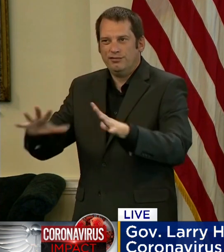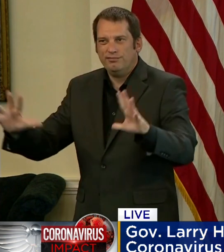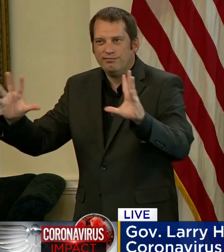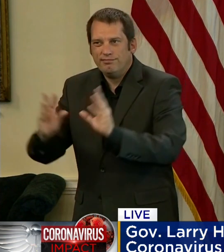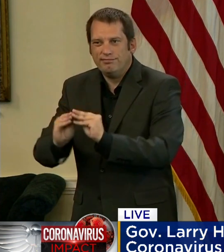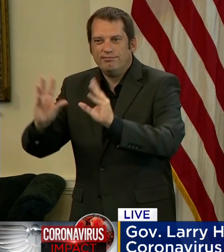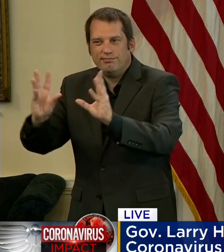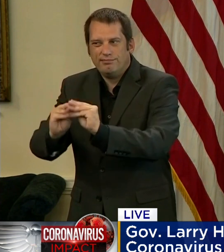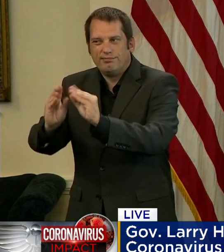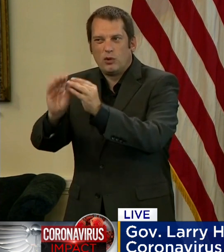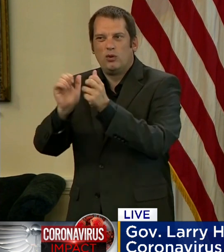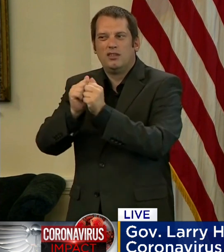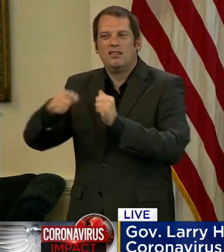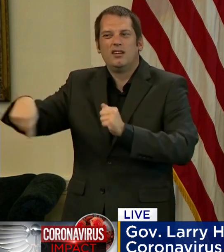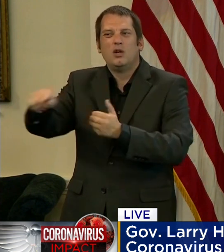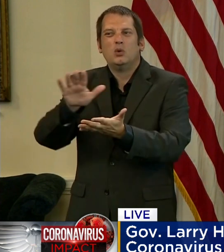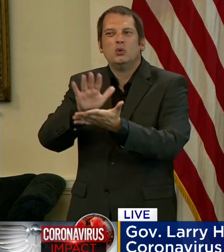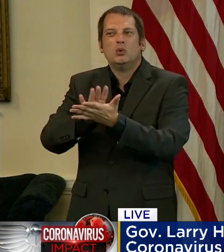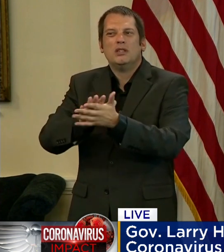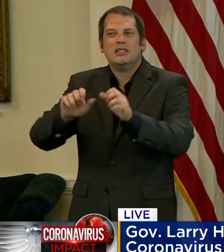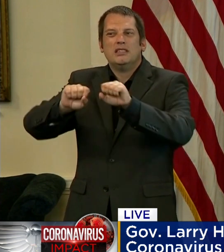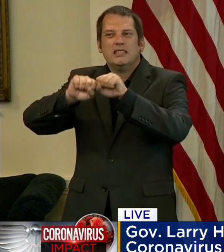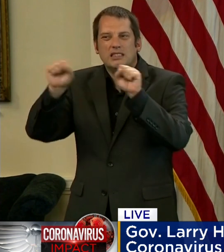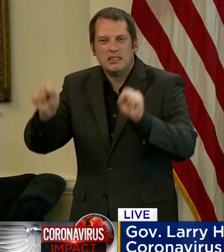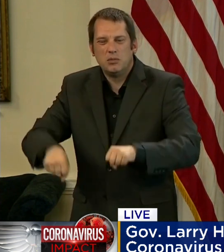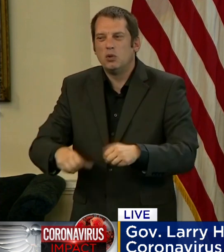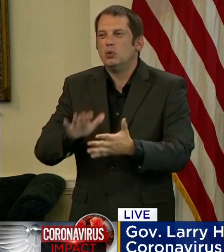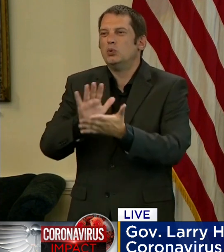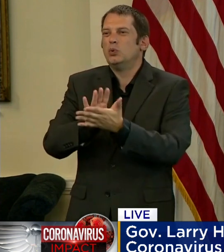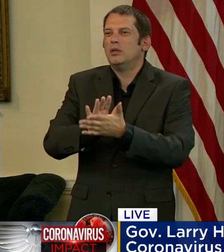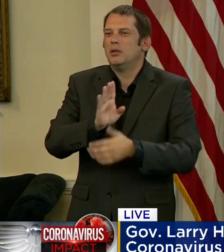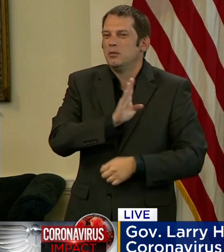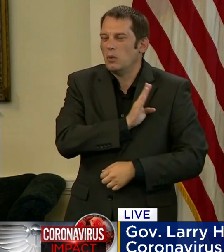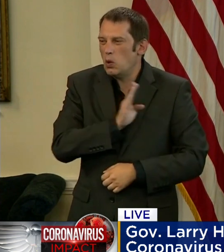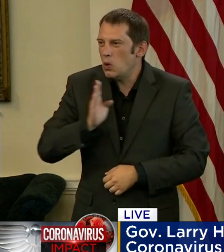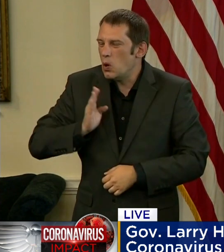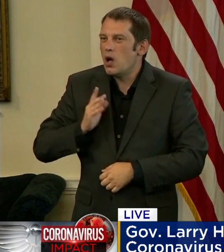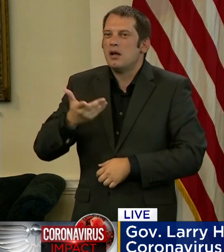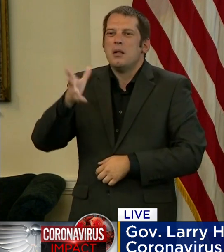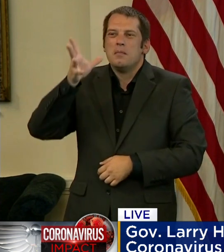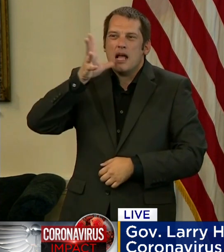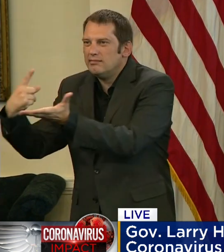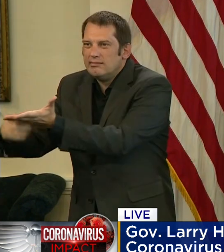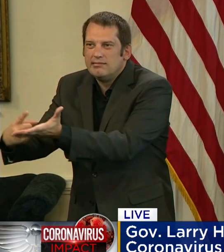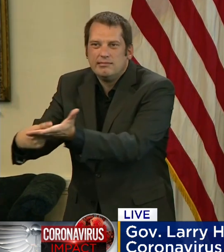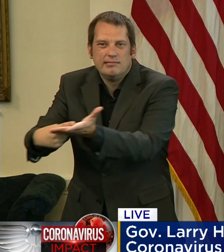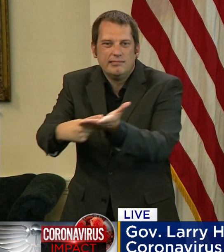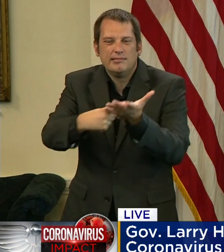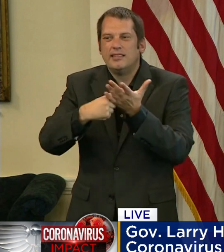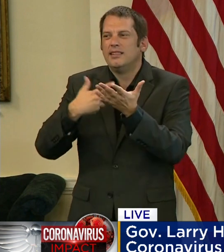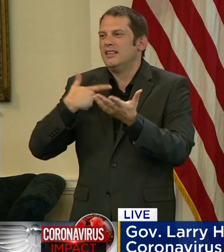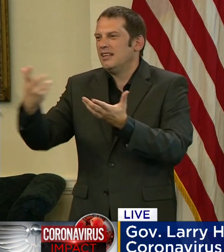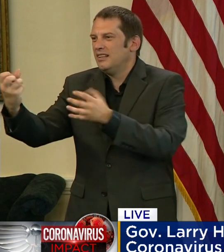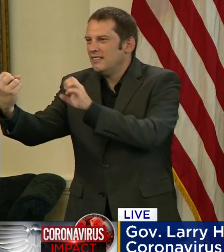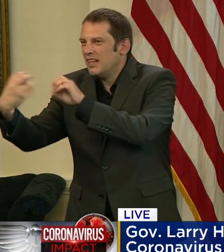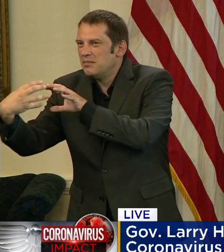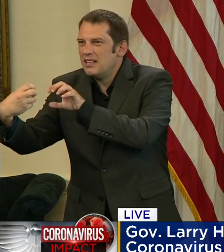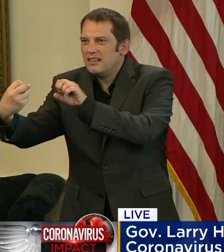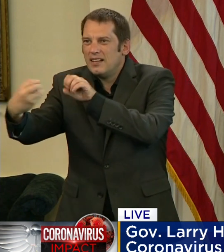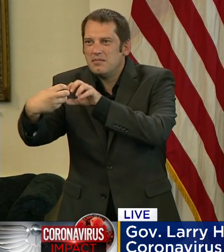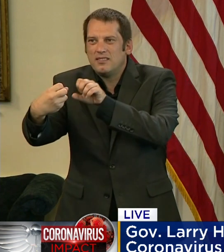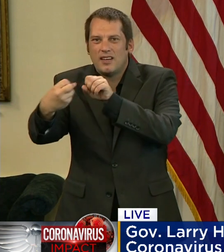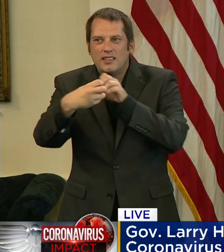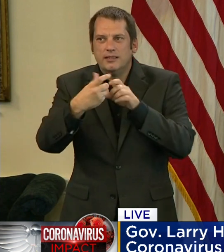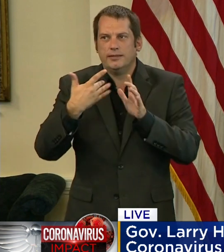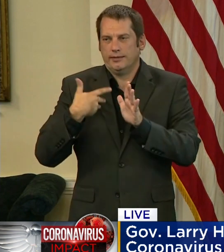school superintendents, teachers, parents, and key stakeholders to collaborate on and develop